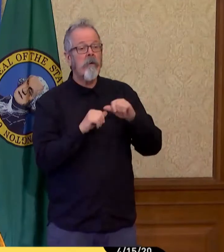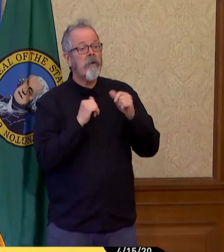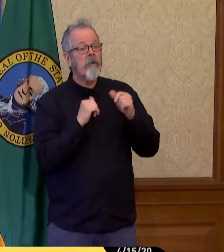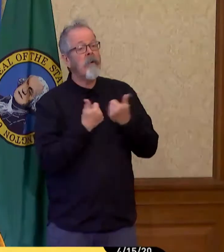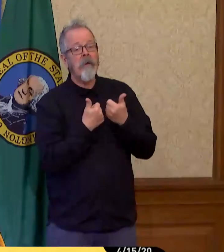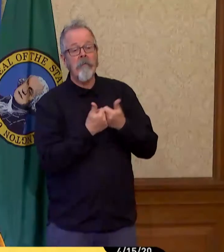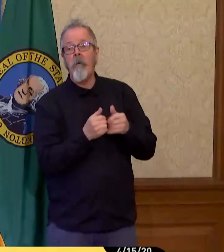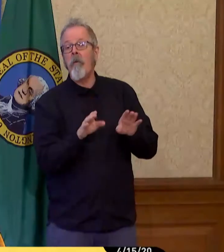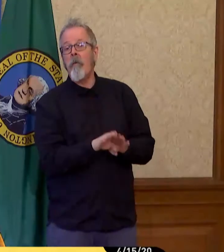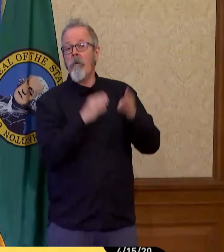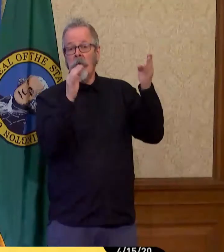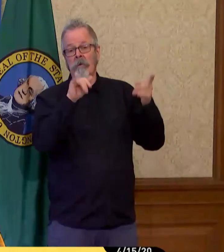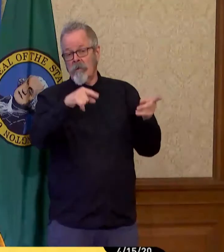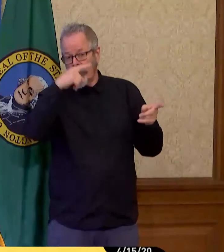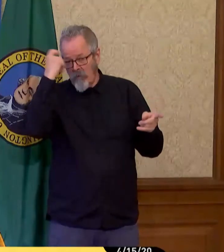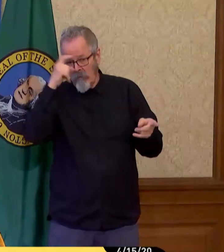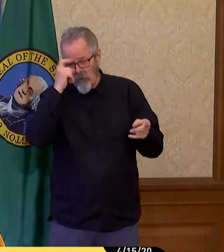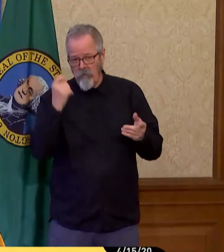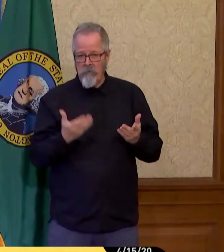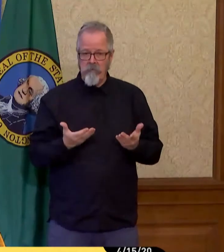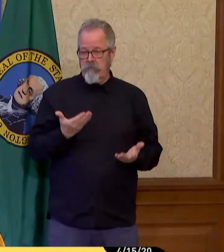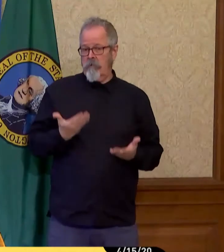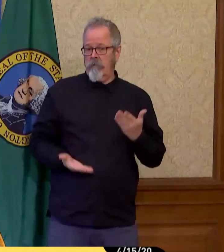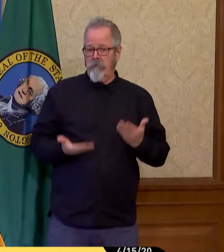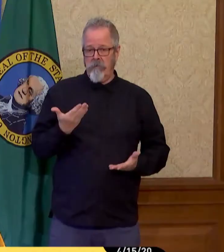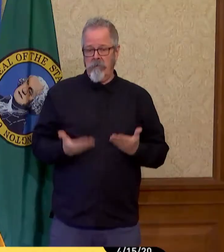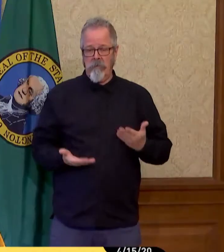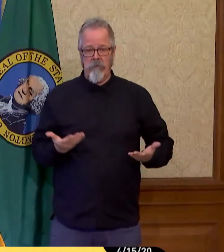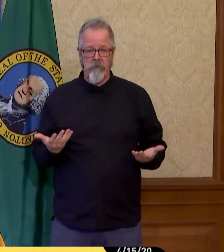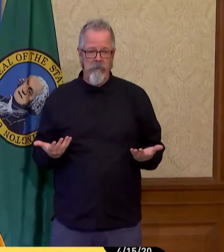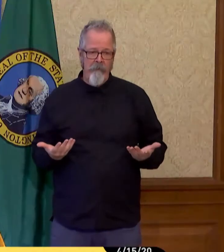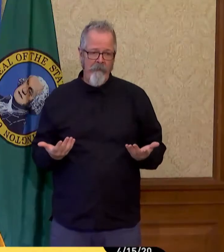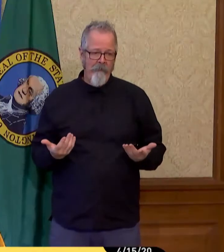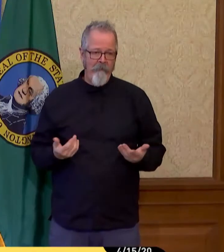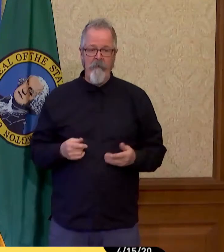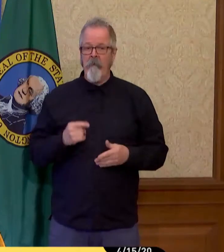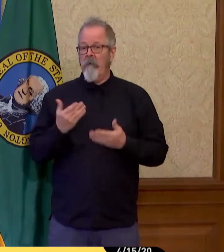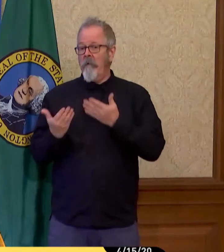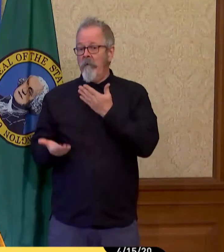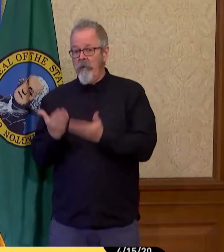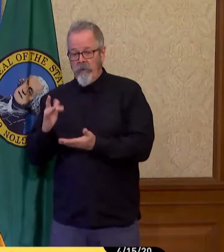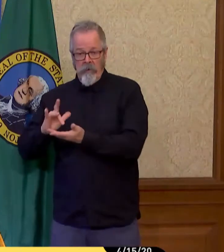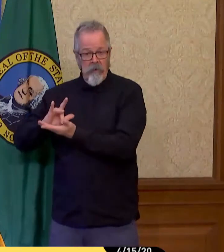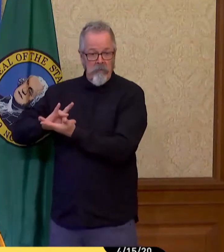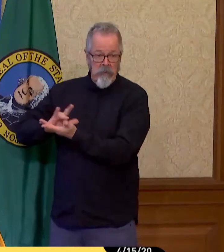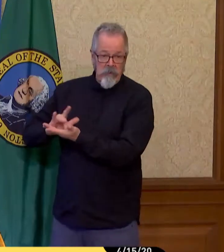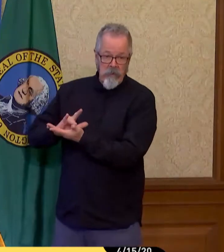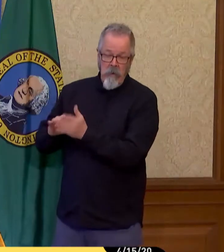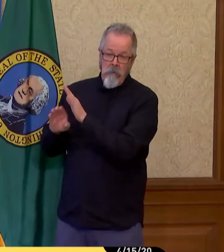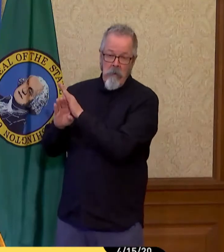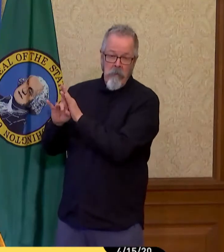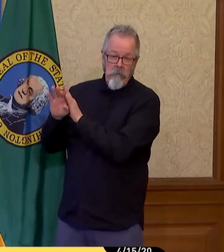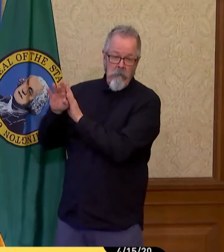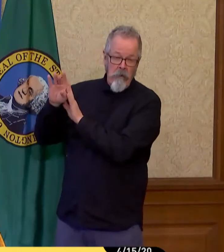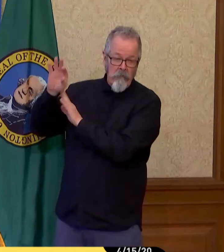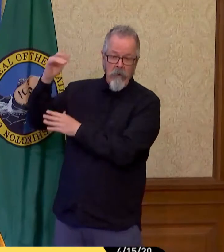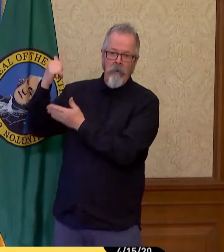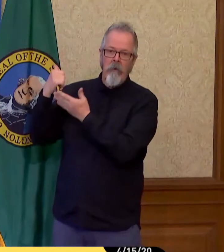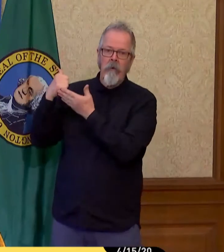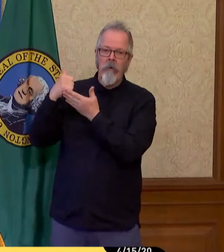rate, if there's new medical advances that can help us through the difficult